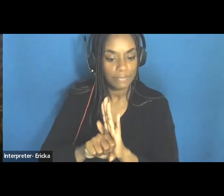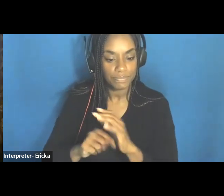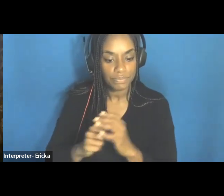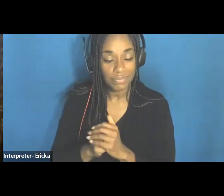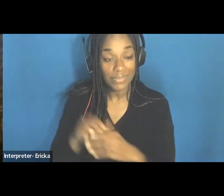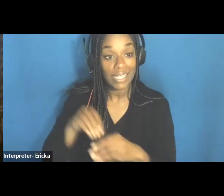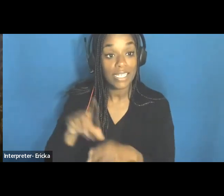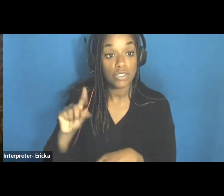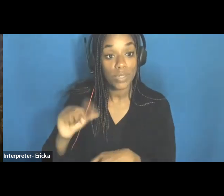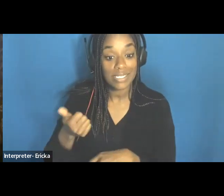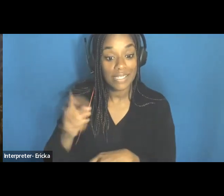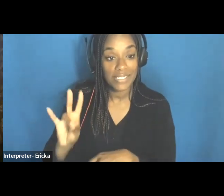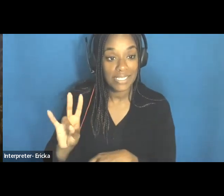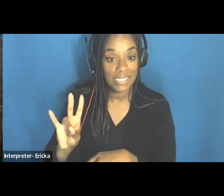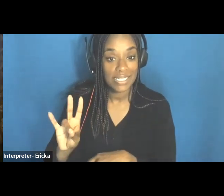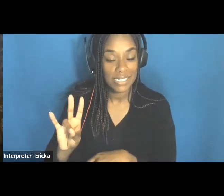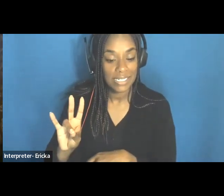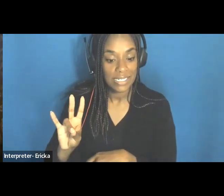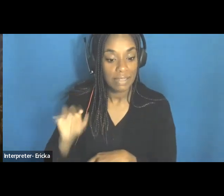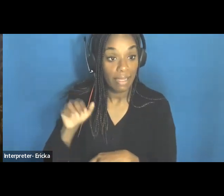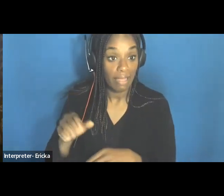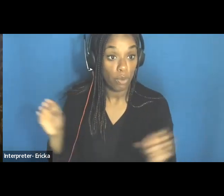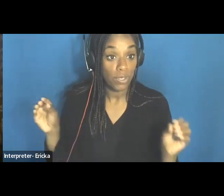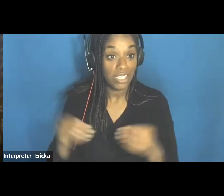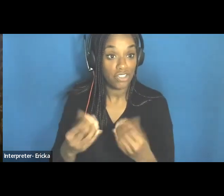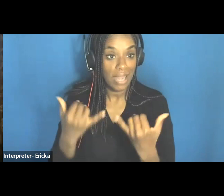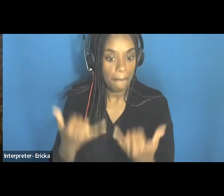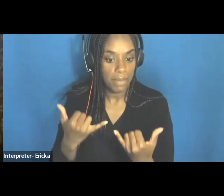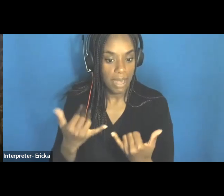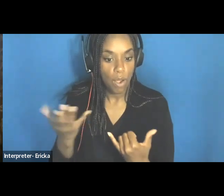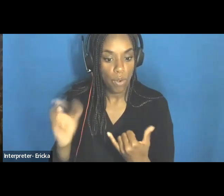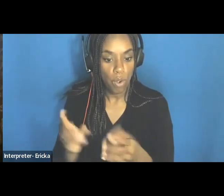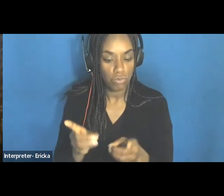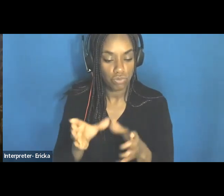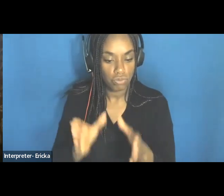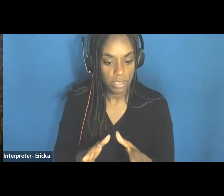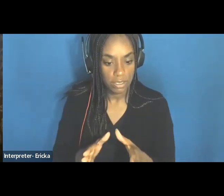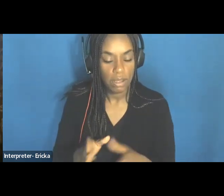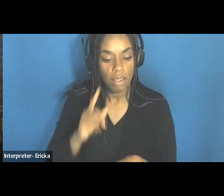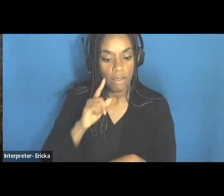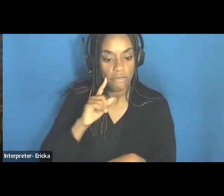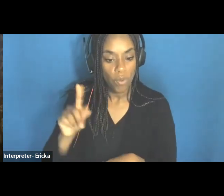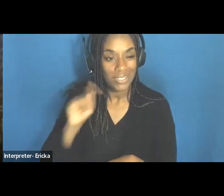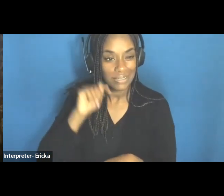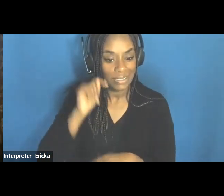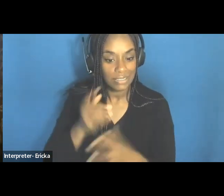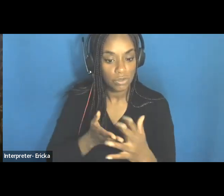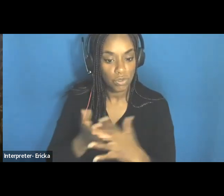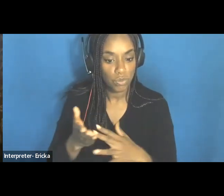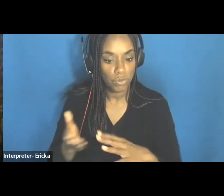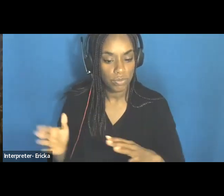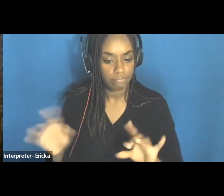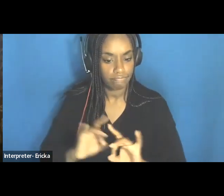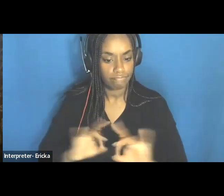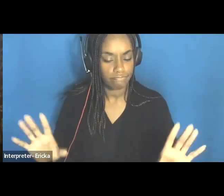through the organization that now I'm a co-executive director of, the Partnership for Inclusive Disaster Strategies, I was deployed along a